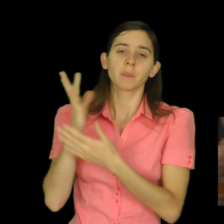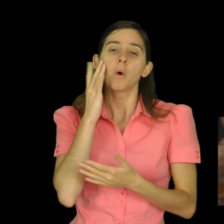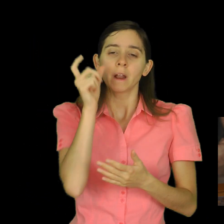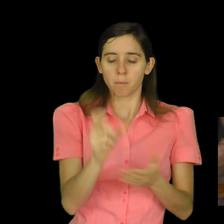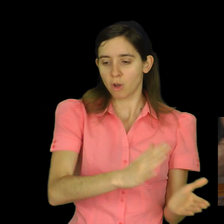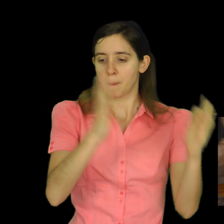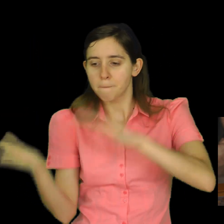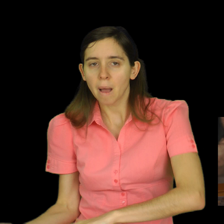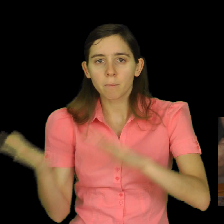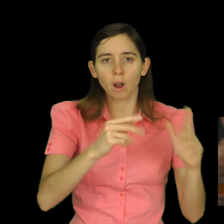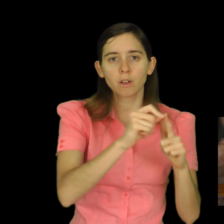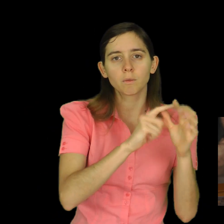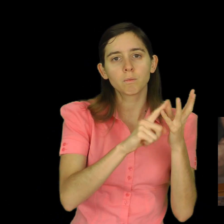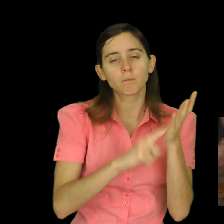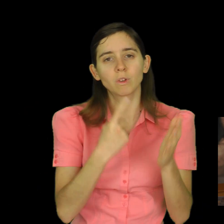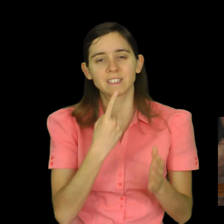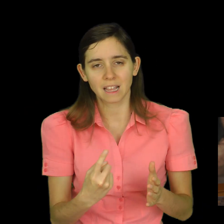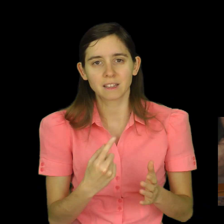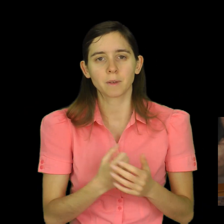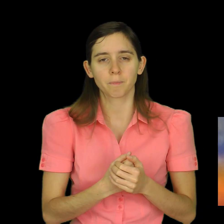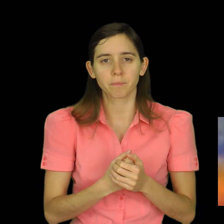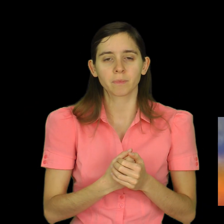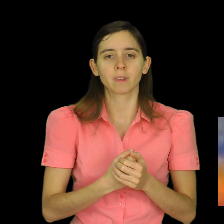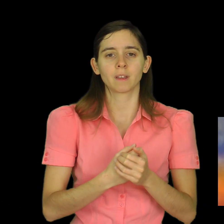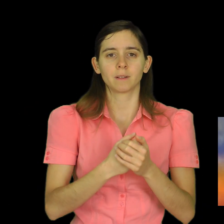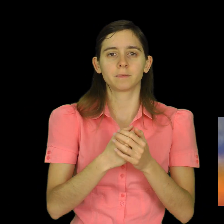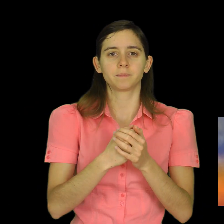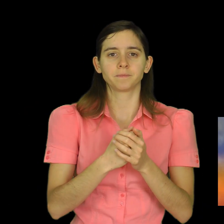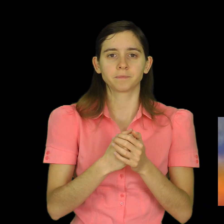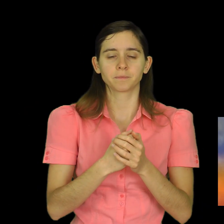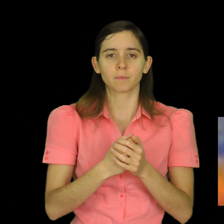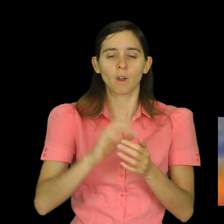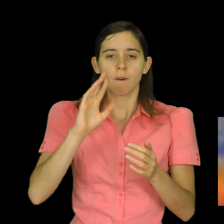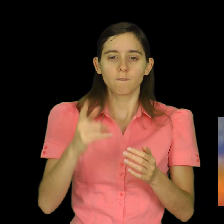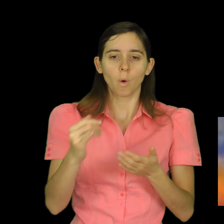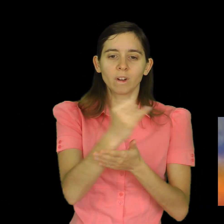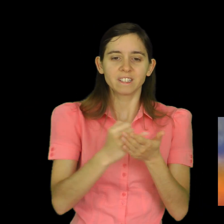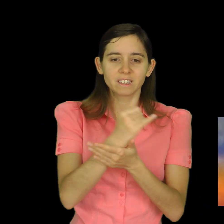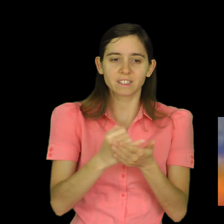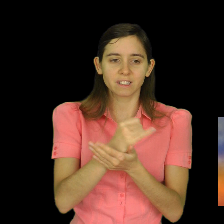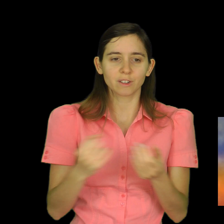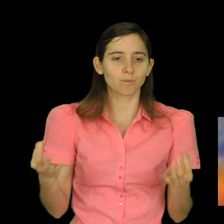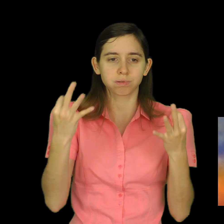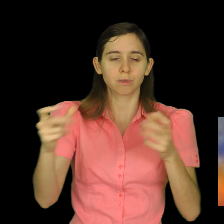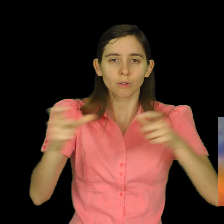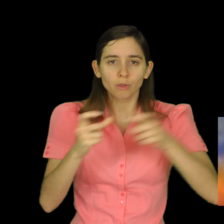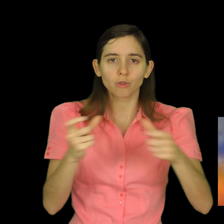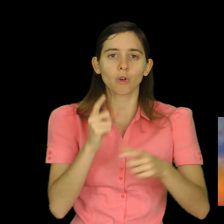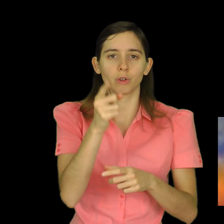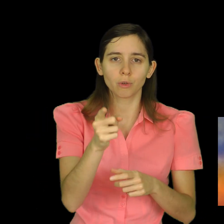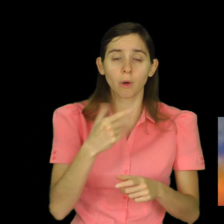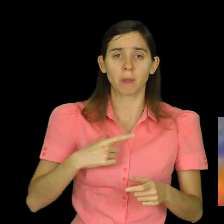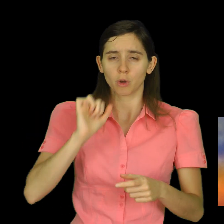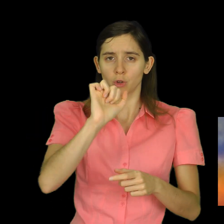makes this liberating statement. Romans 6:14, "For sin shall not have dominion over you, for you are not